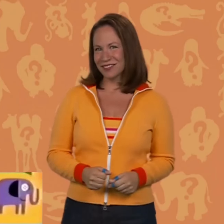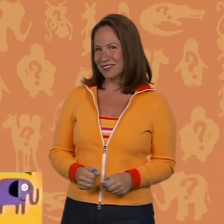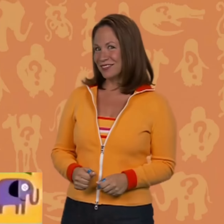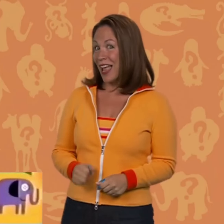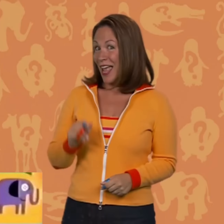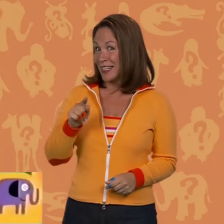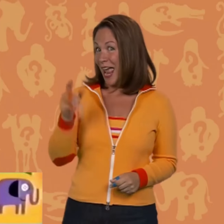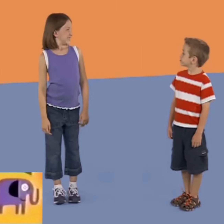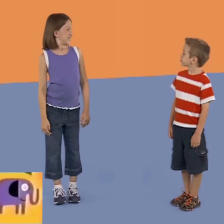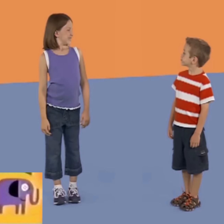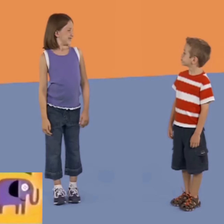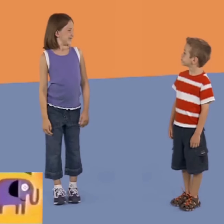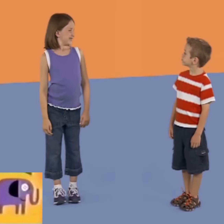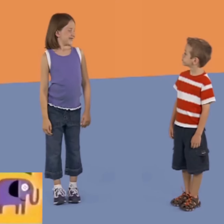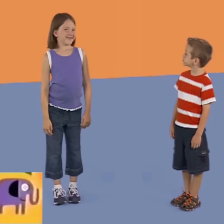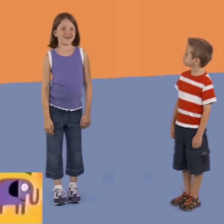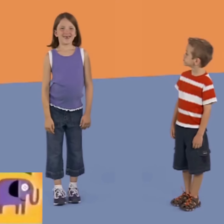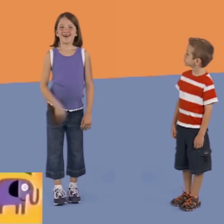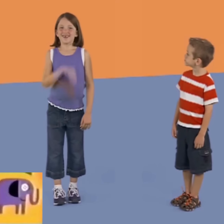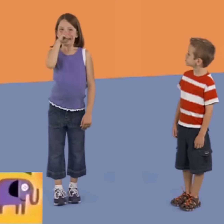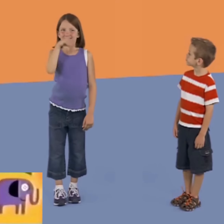Can you guess what I am?